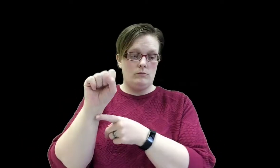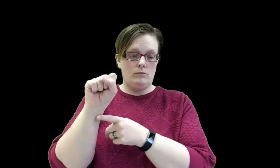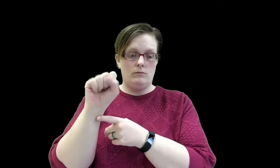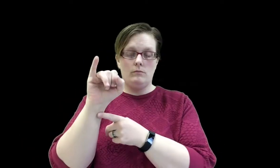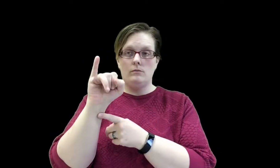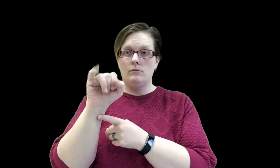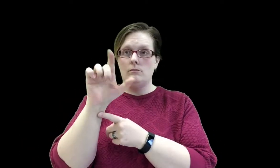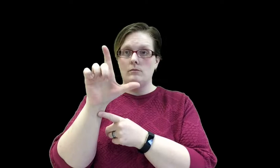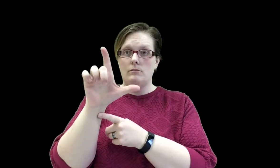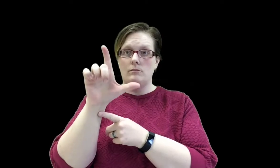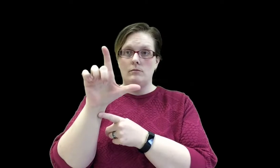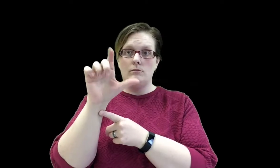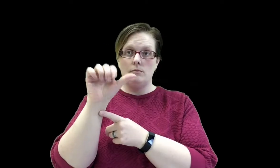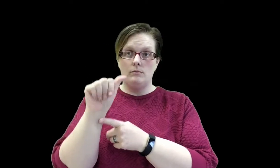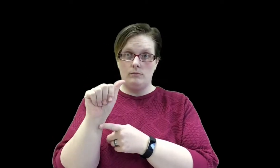by the name of Silla